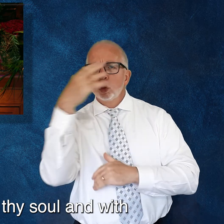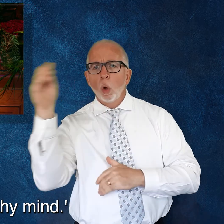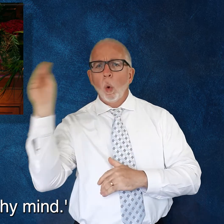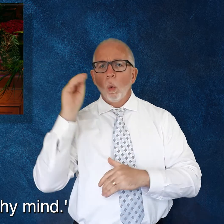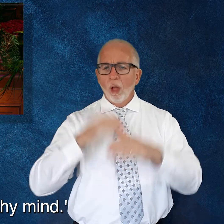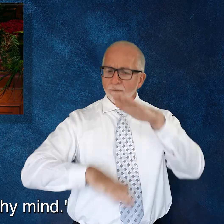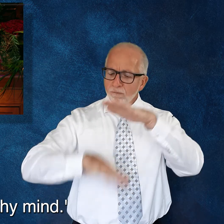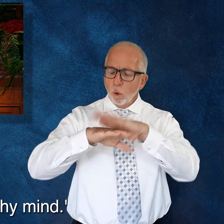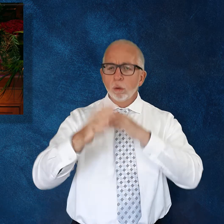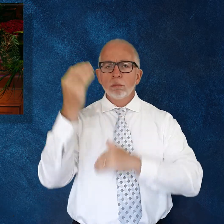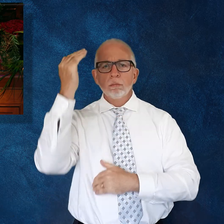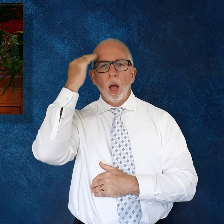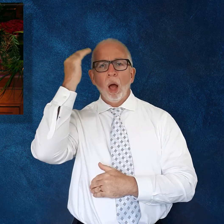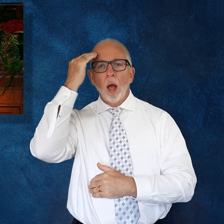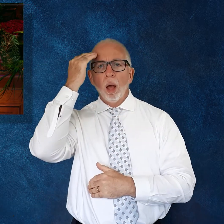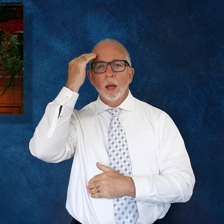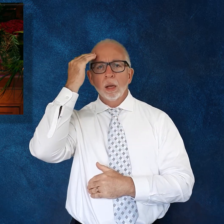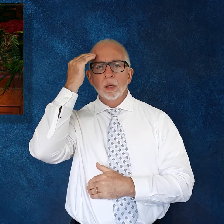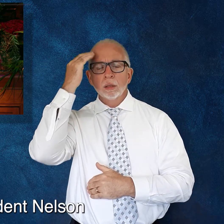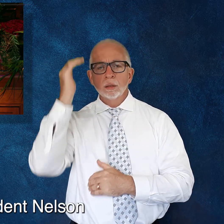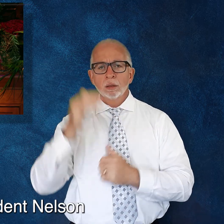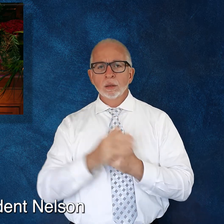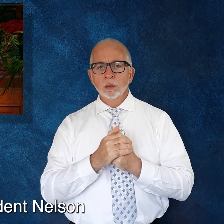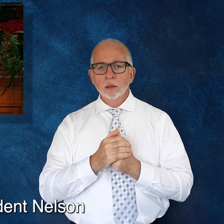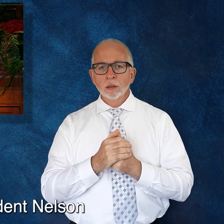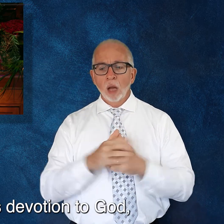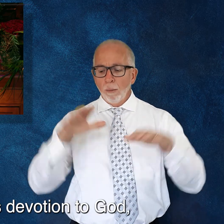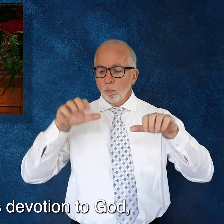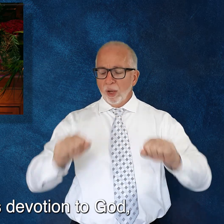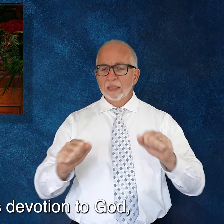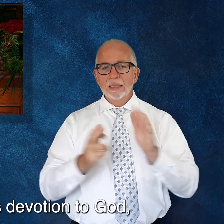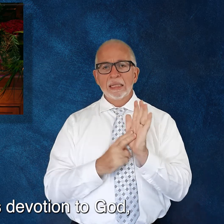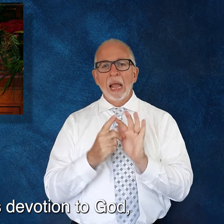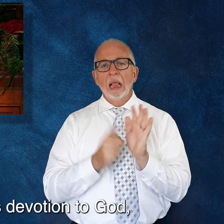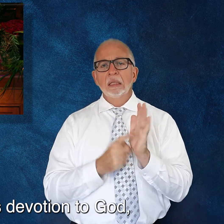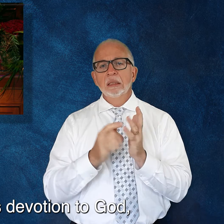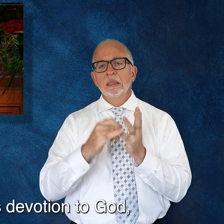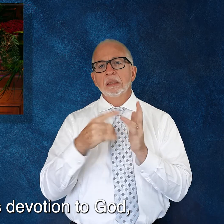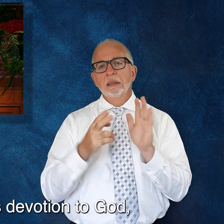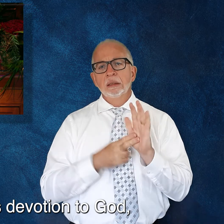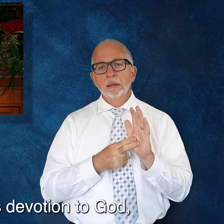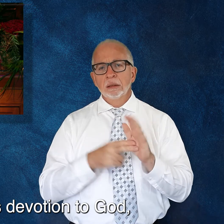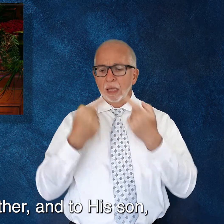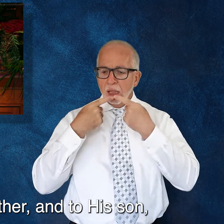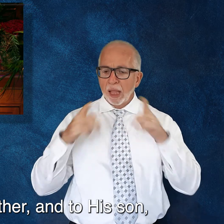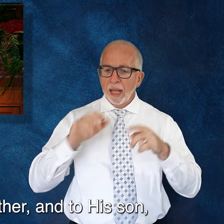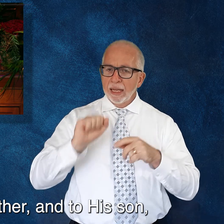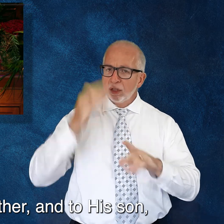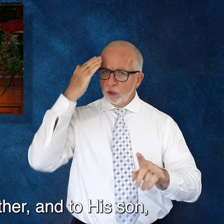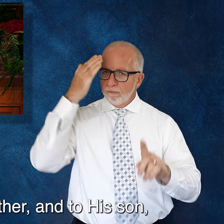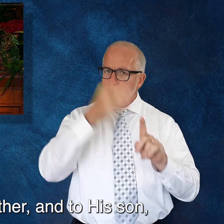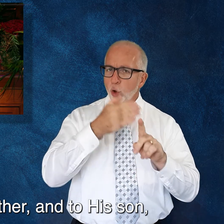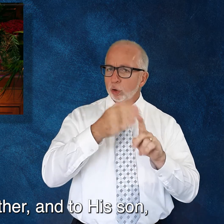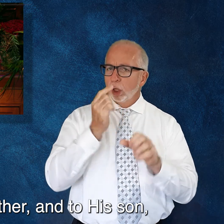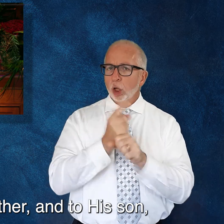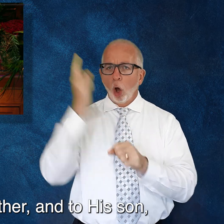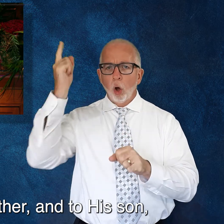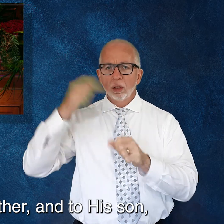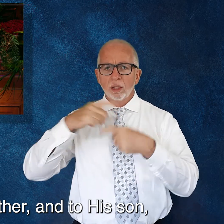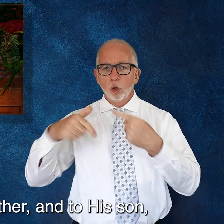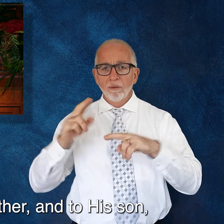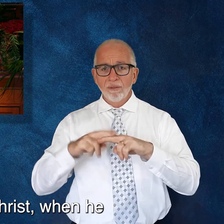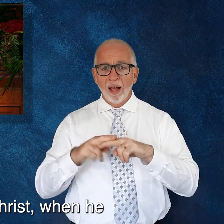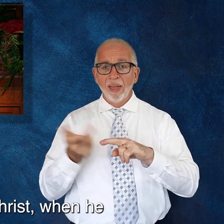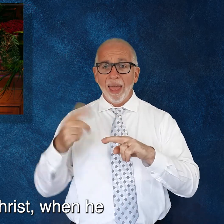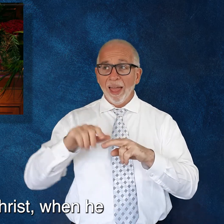and with all thy mind. President Nelson declared his devotion to God, our Eternal Father, and